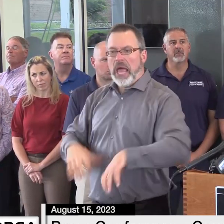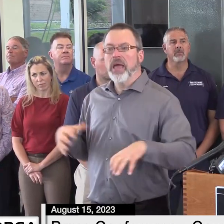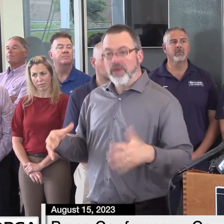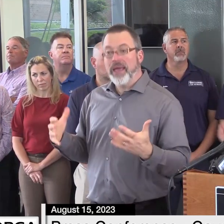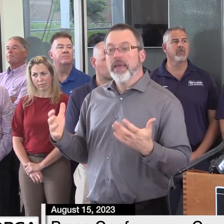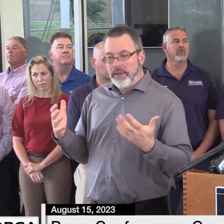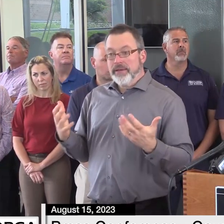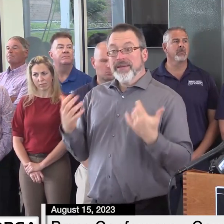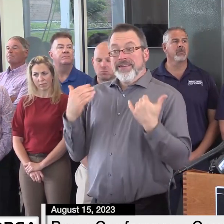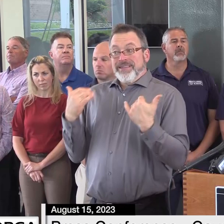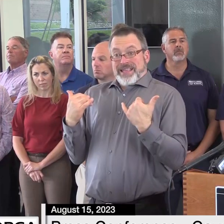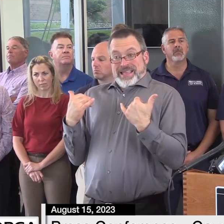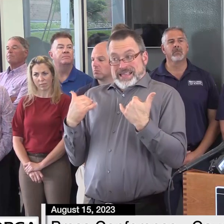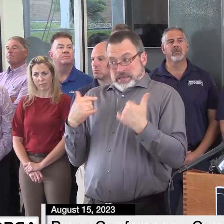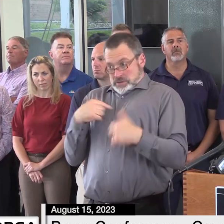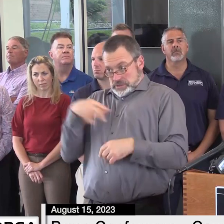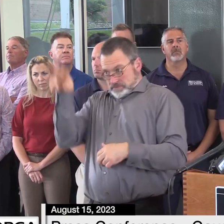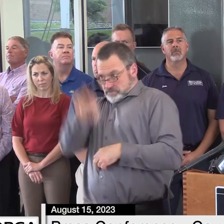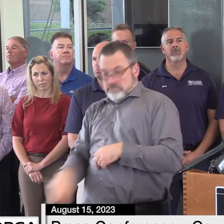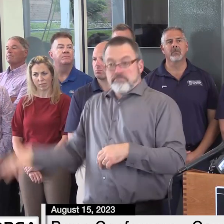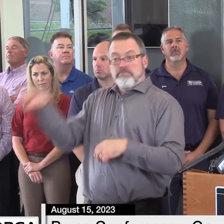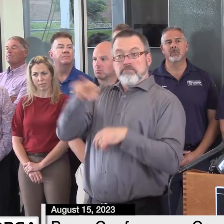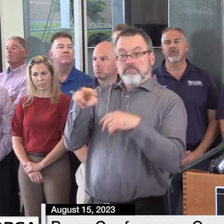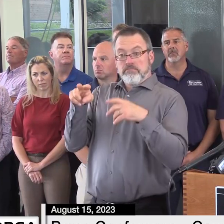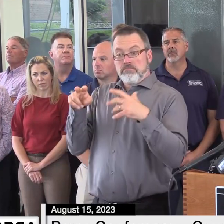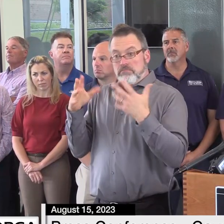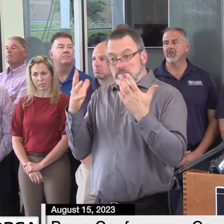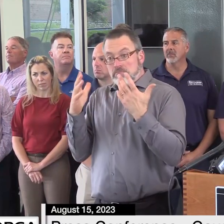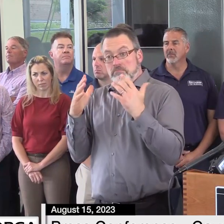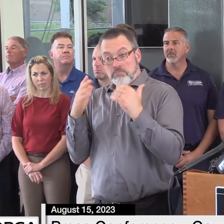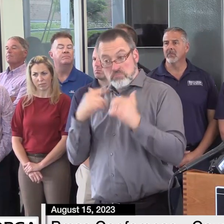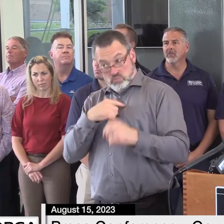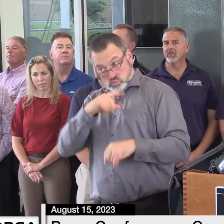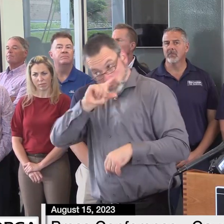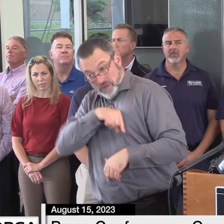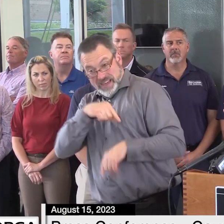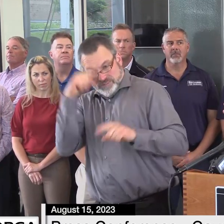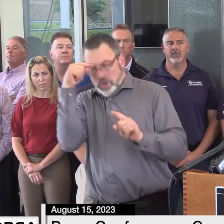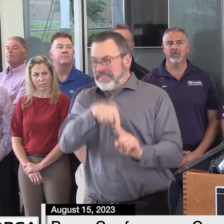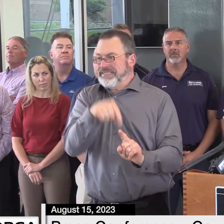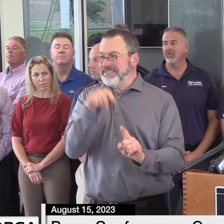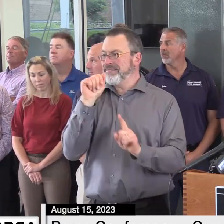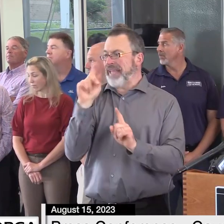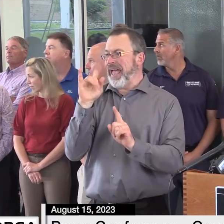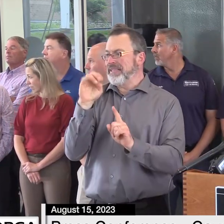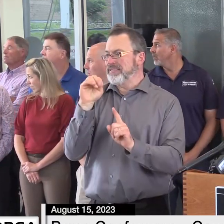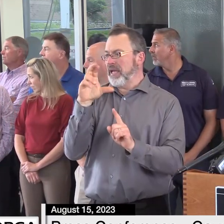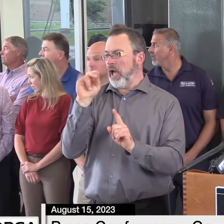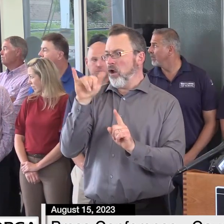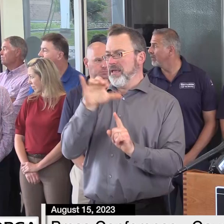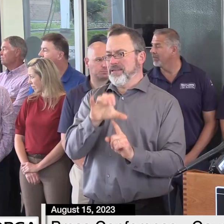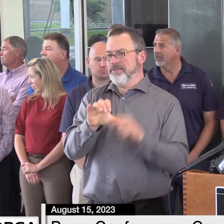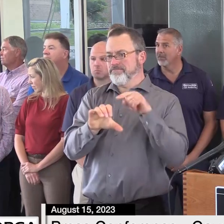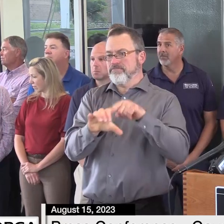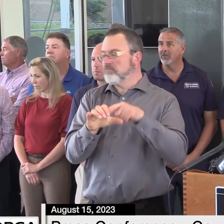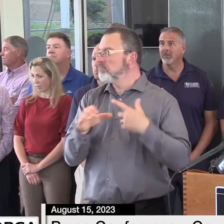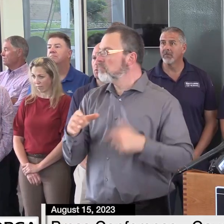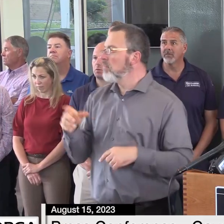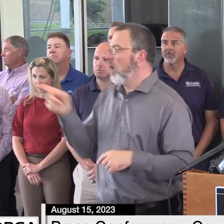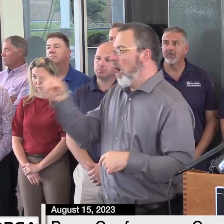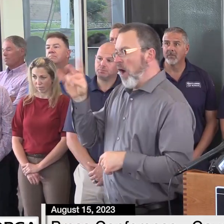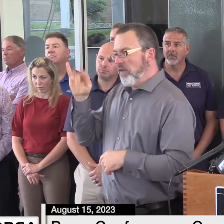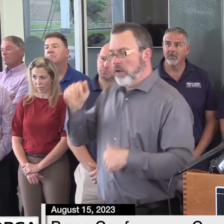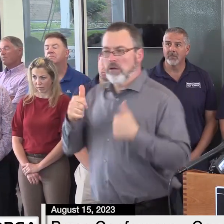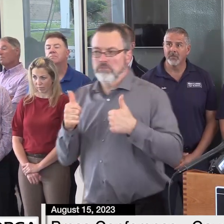the threshold for another declaration for Addison County as well. Did I miss anything there? In terms of that process